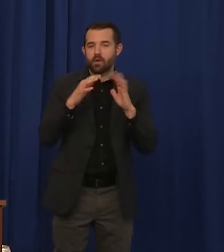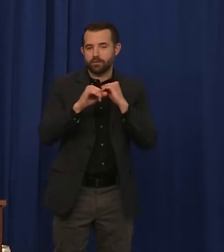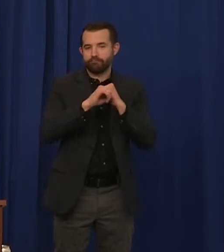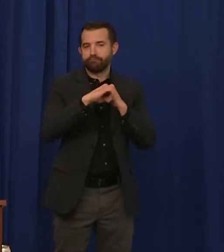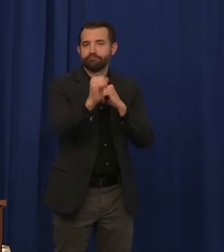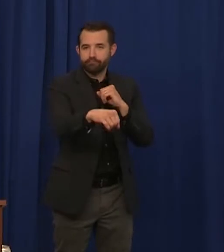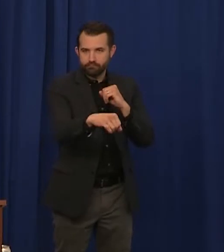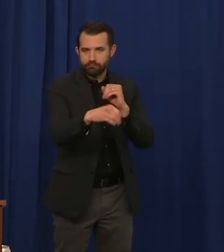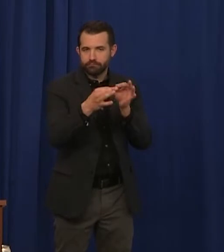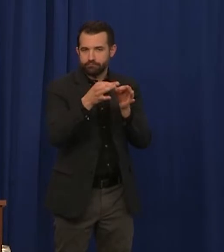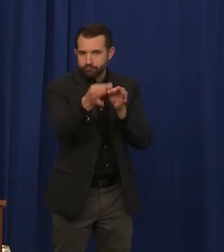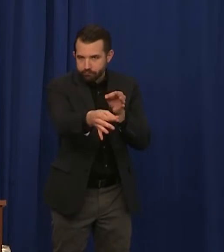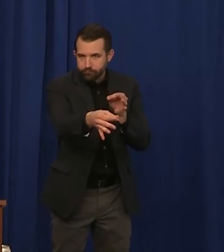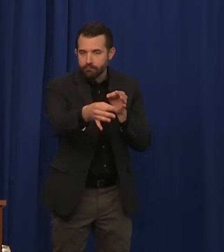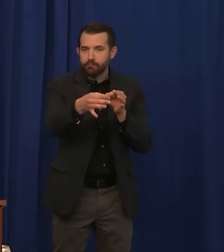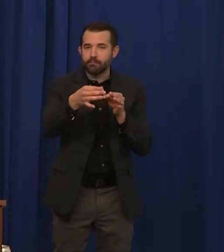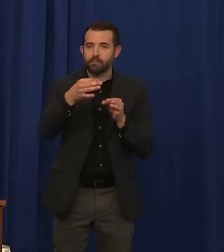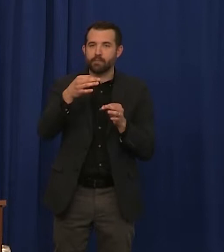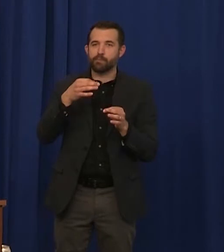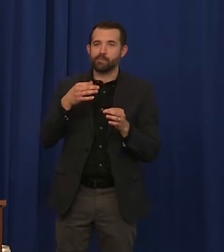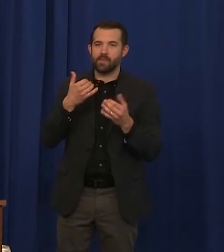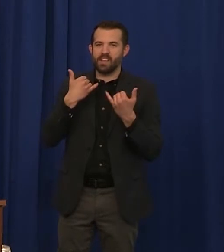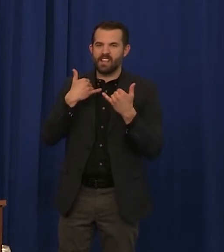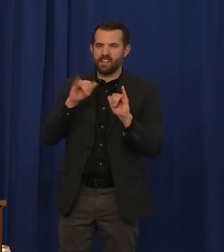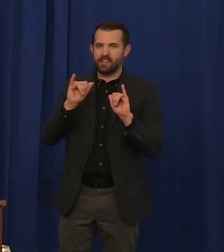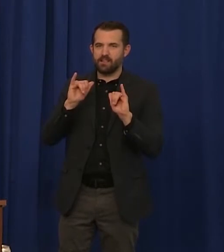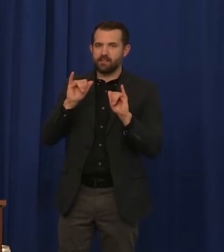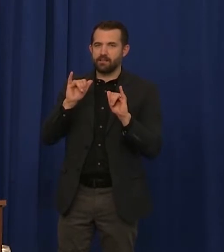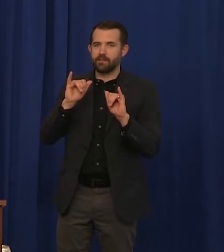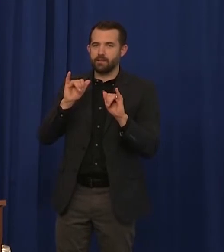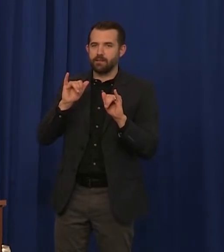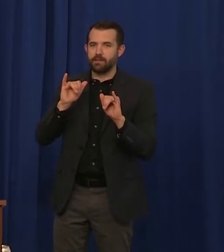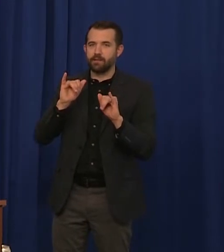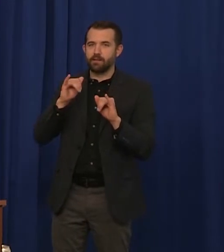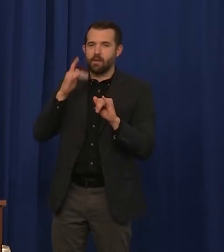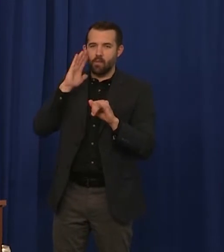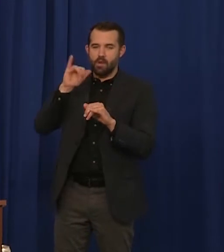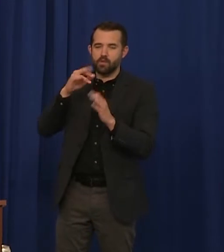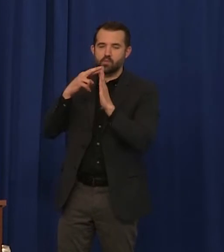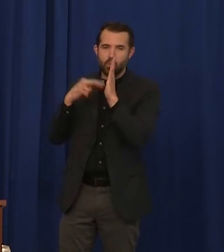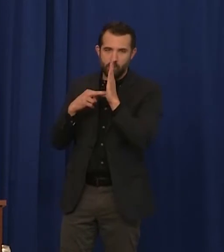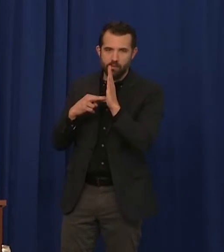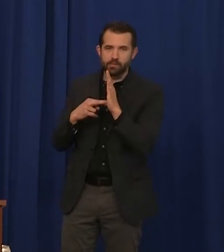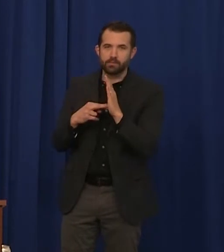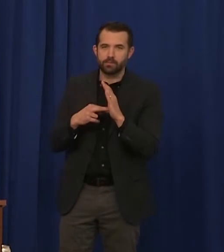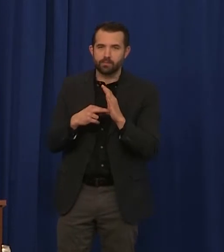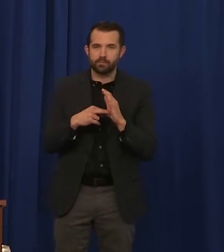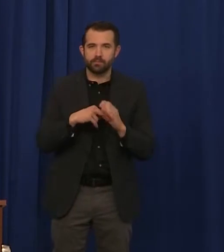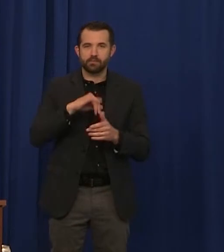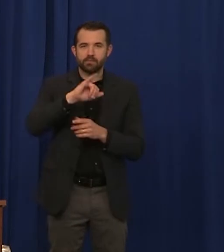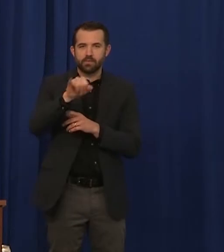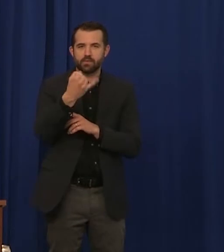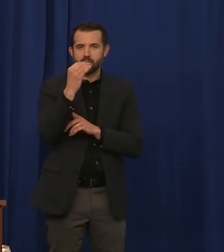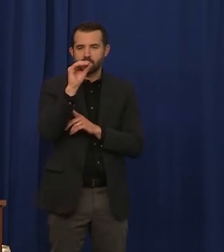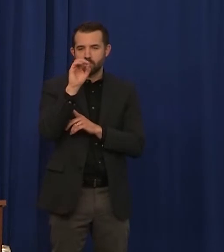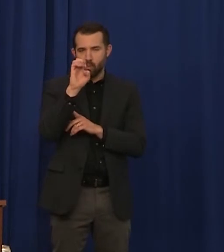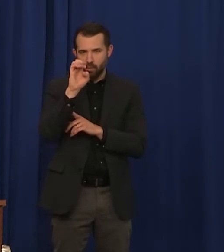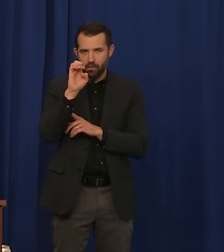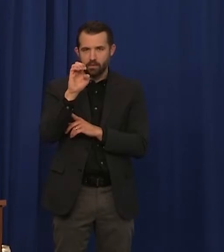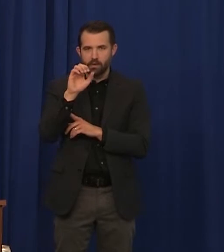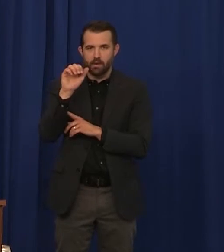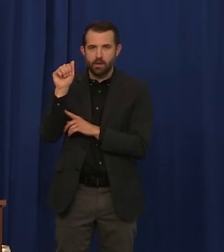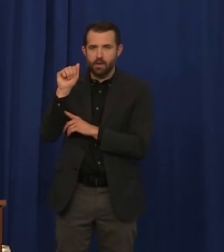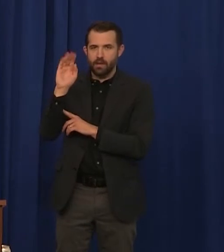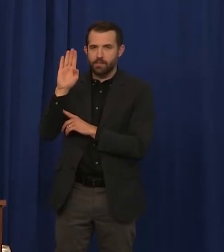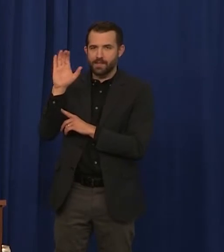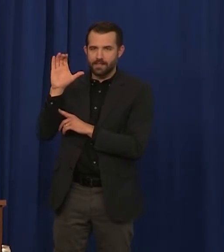Great. Thanks, Dan. We'll turn next to Joe from ABC 7. Go ahead, Joe. Hey, Dr. Shah, this